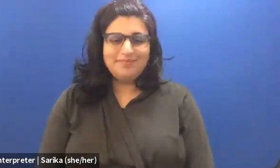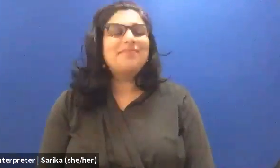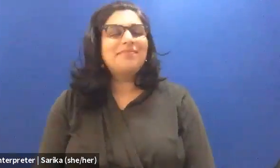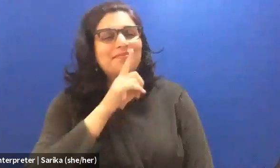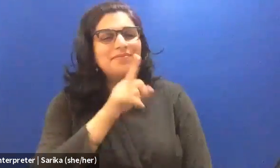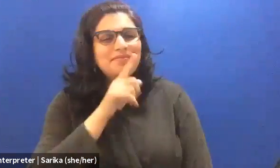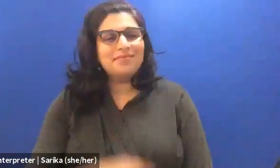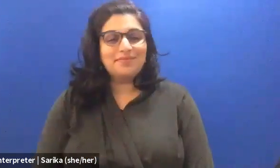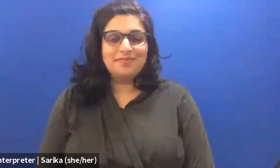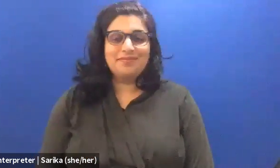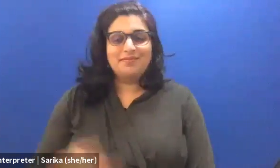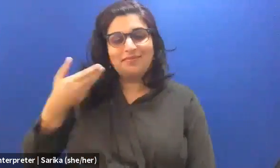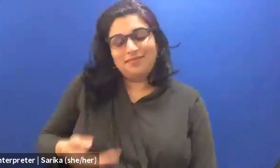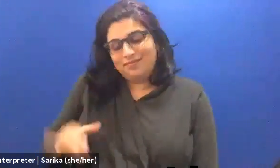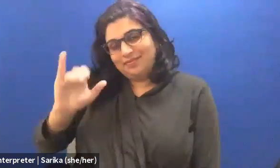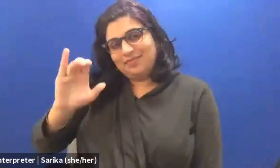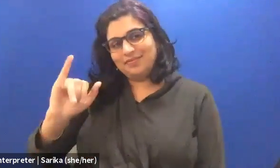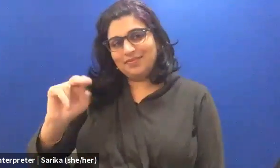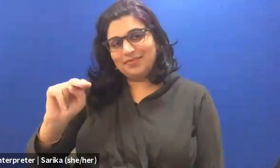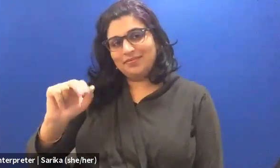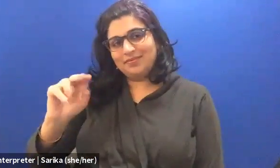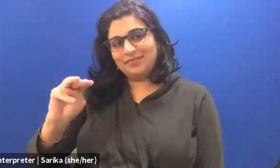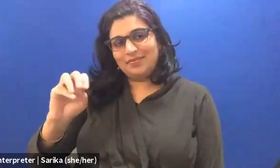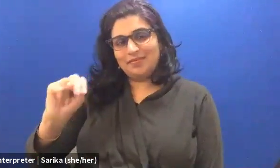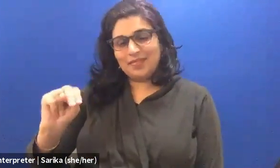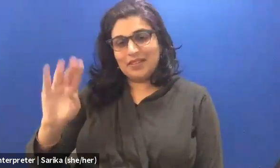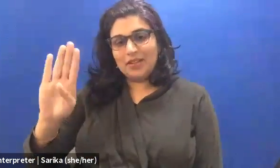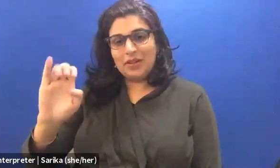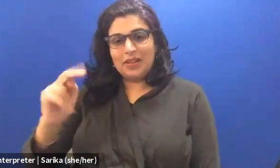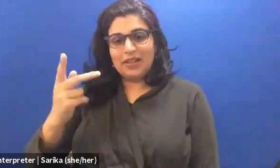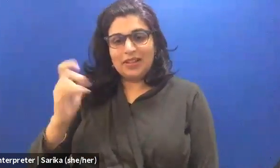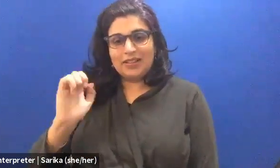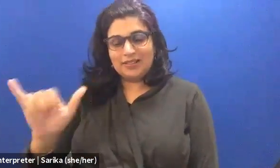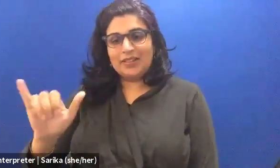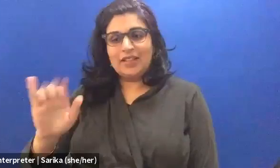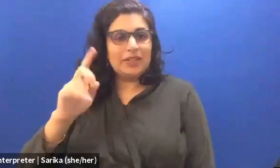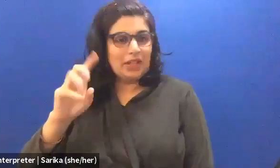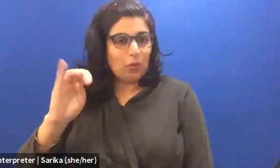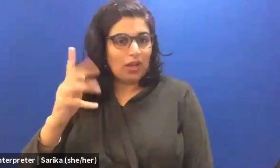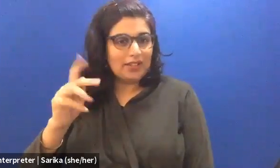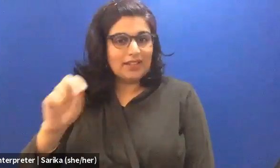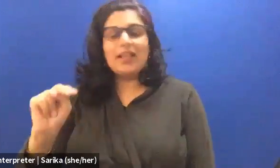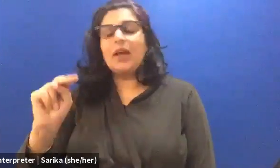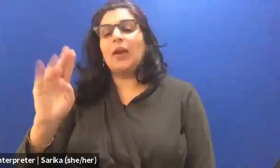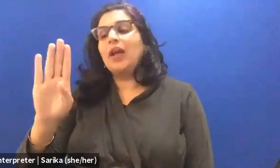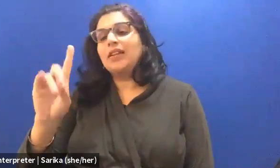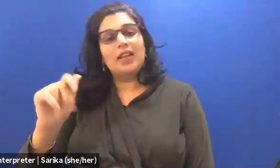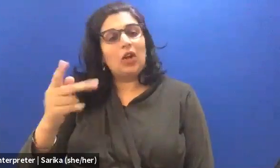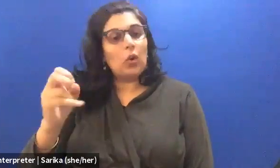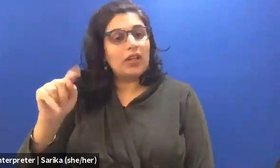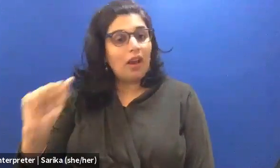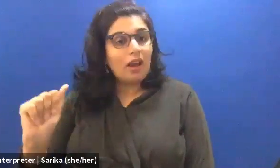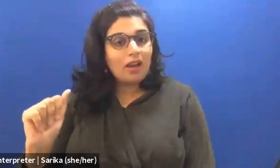Sure. My name's Cinnamon Banky. I'm Bide-Wakitin, Dakota from Mendota, Minnesota.